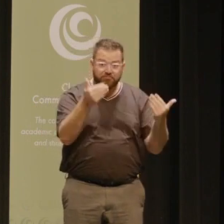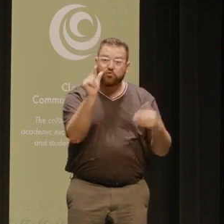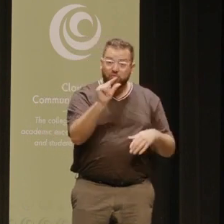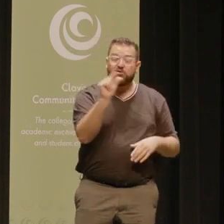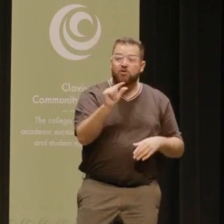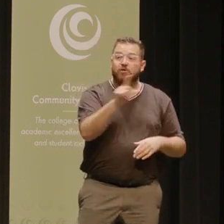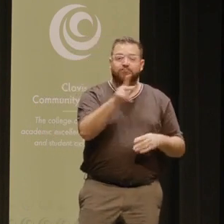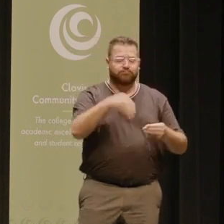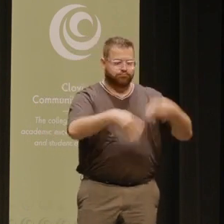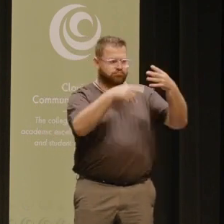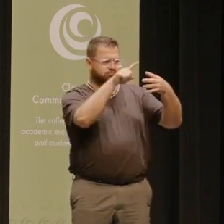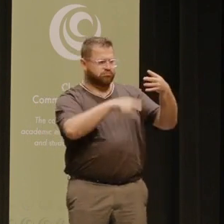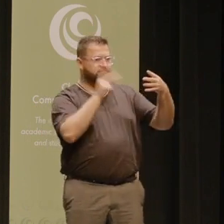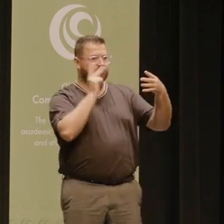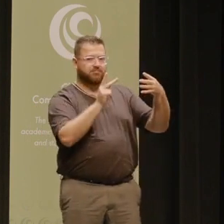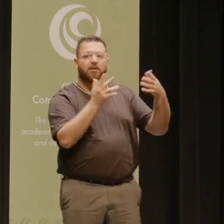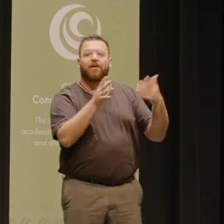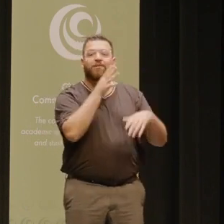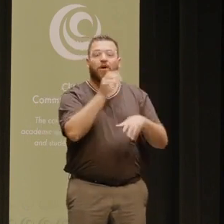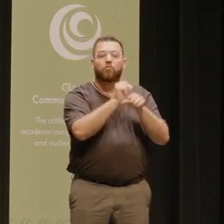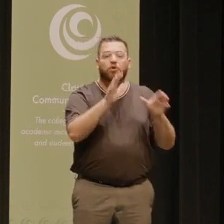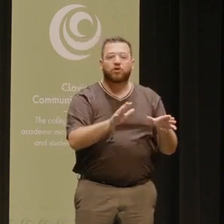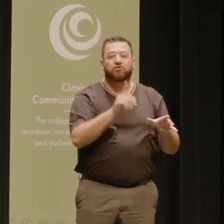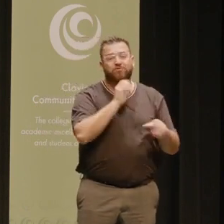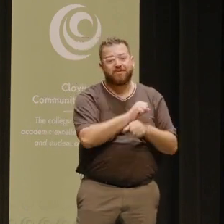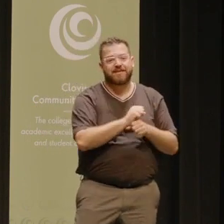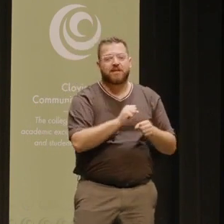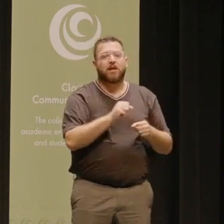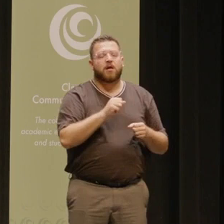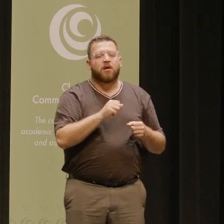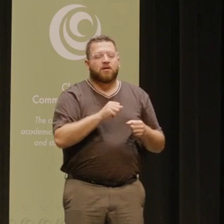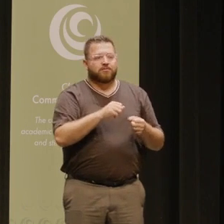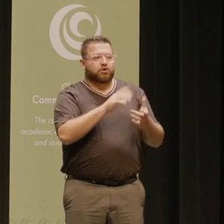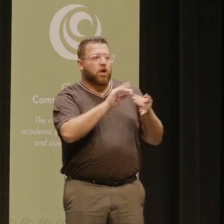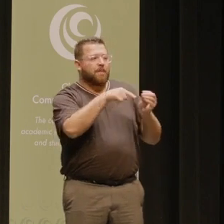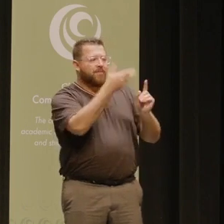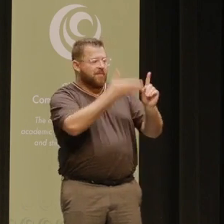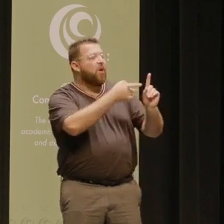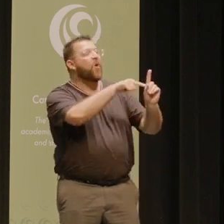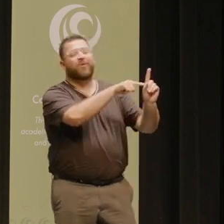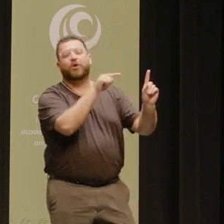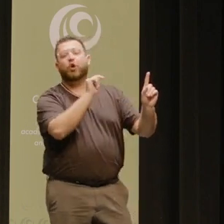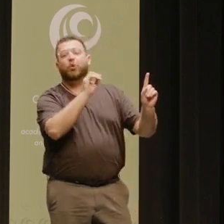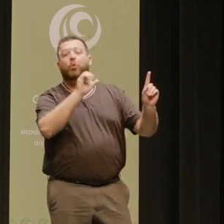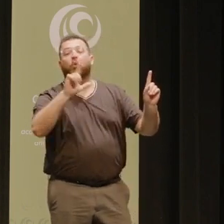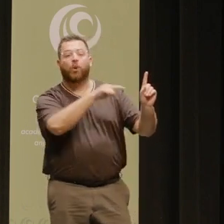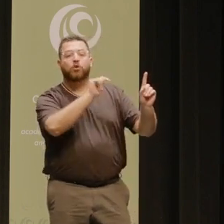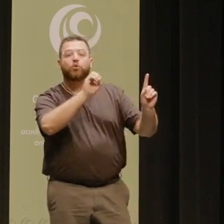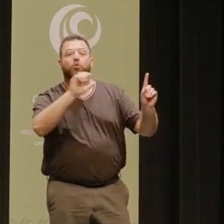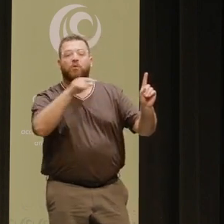is farm workers kind of being talked about as tools, how to have a more efficient farm worker in this line of work,